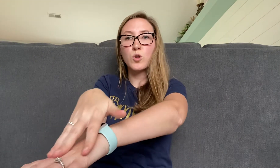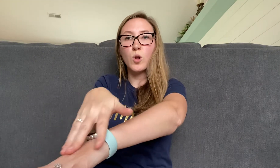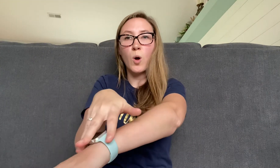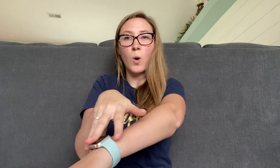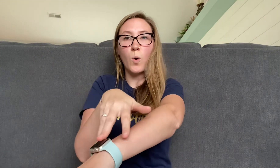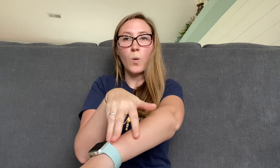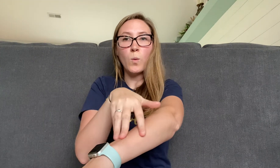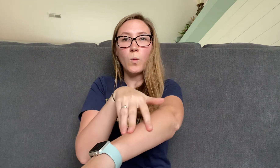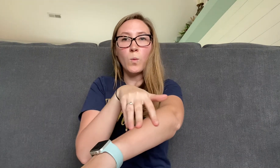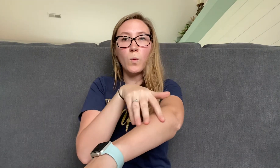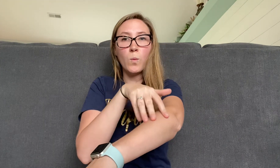slow,